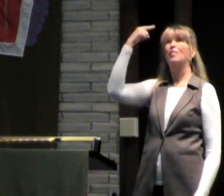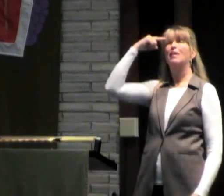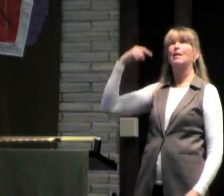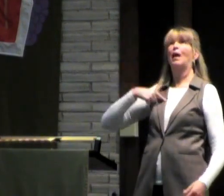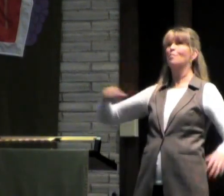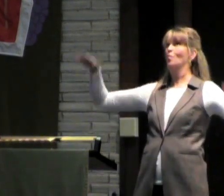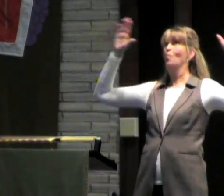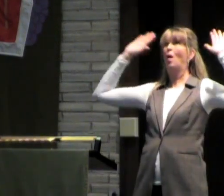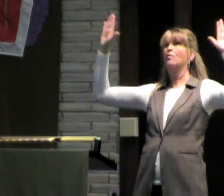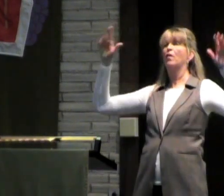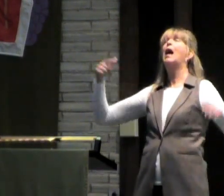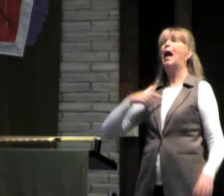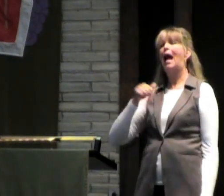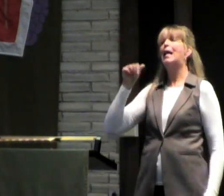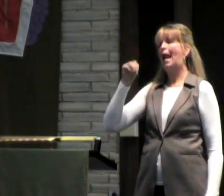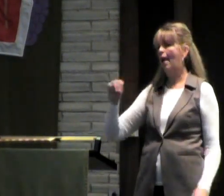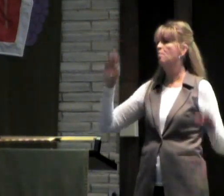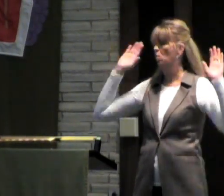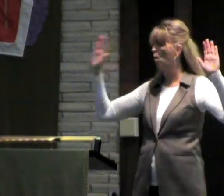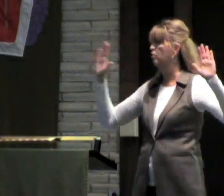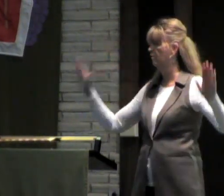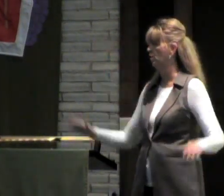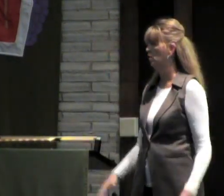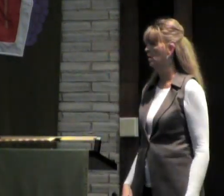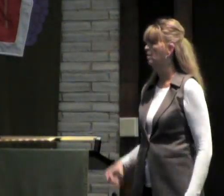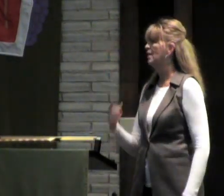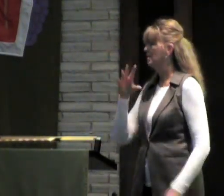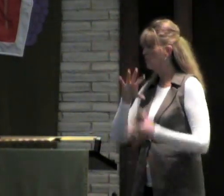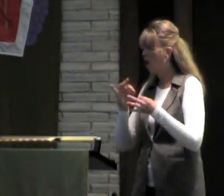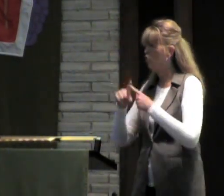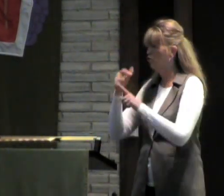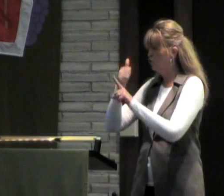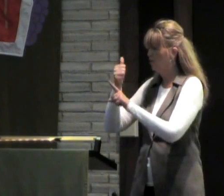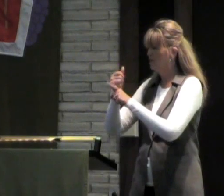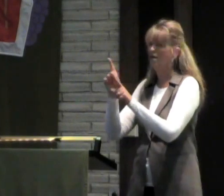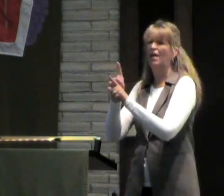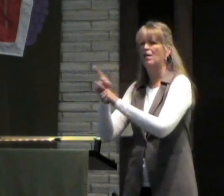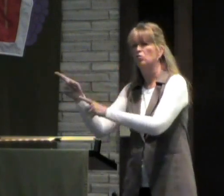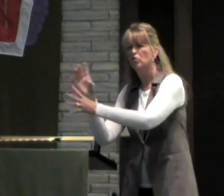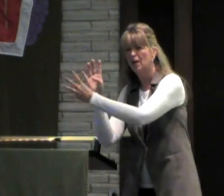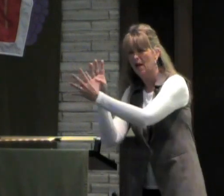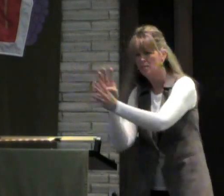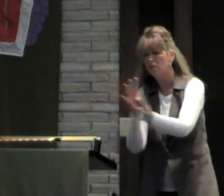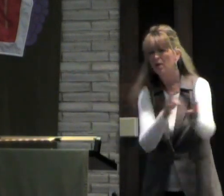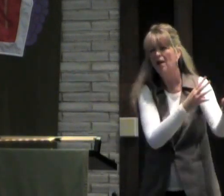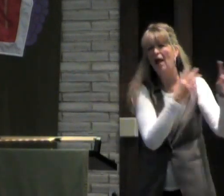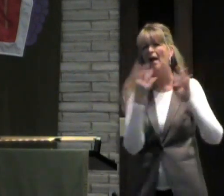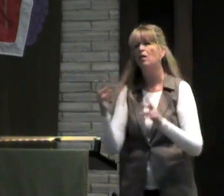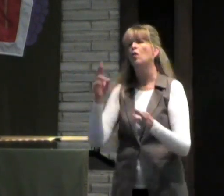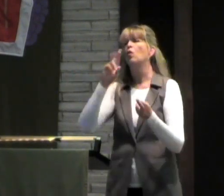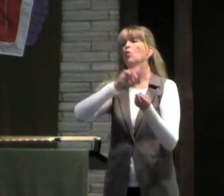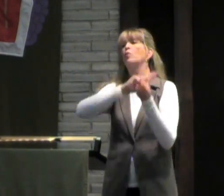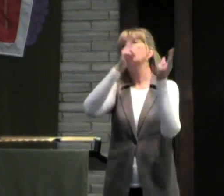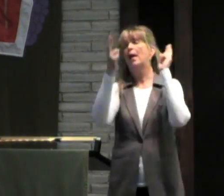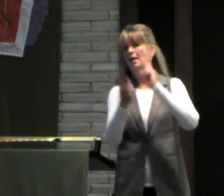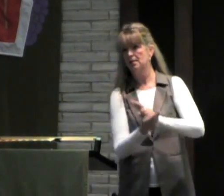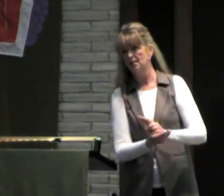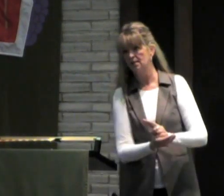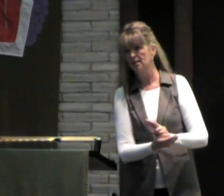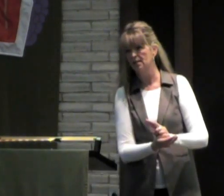me. You think I'm wonderful. I am wonderful. You have to say this to yourself. I want you to say this as you get in